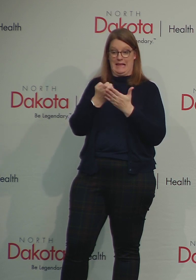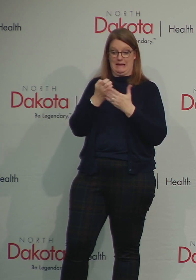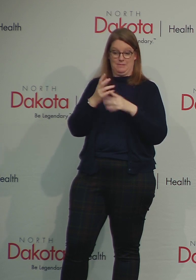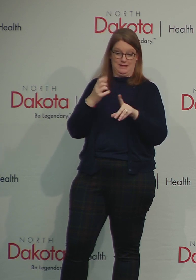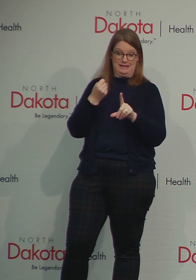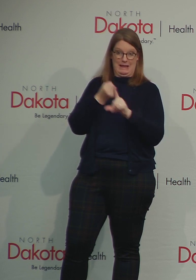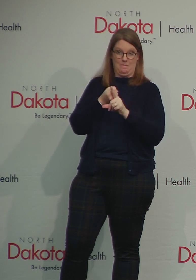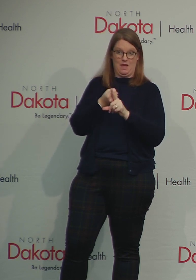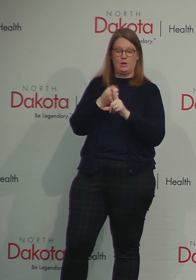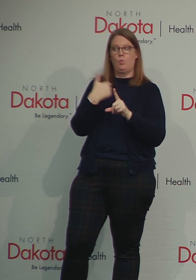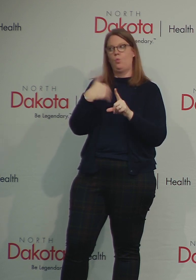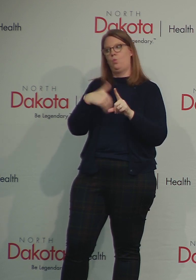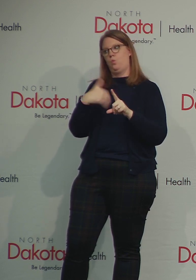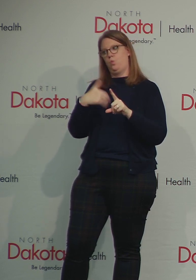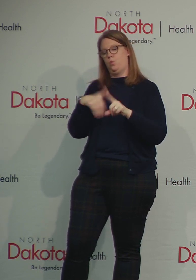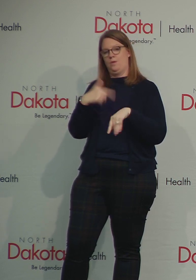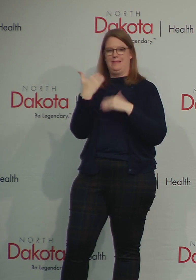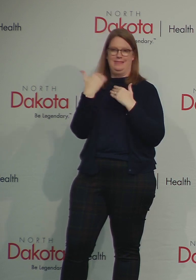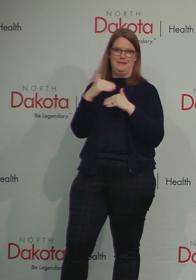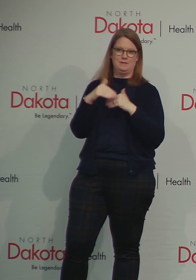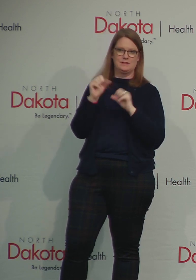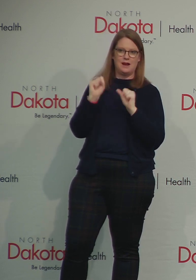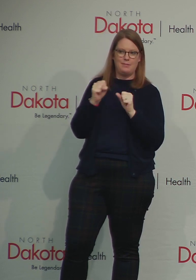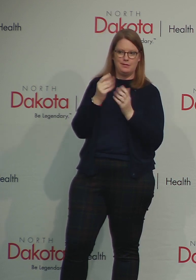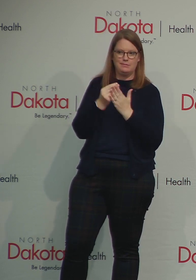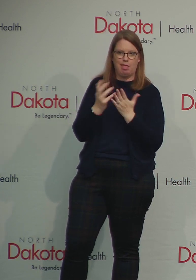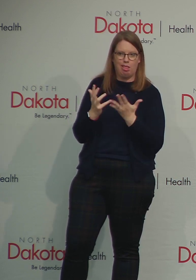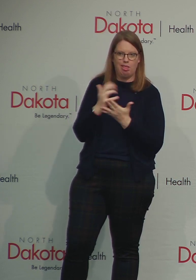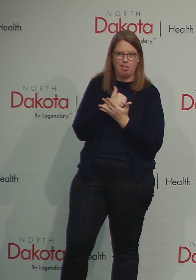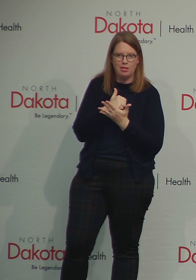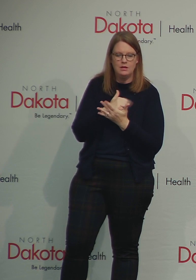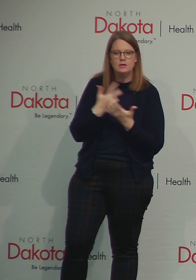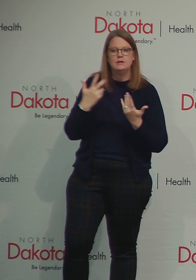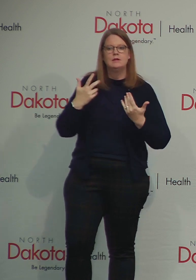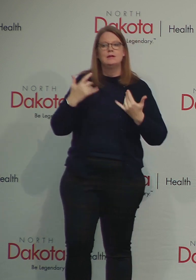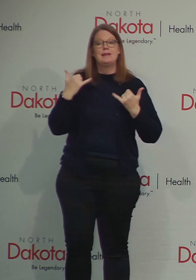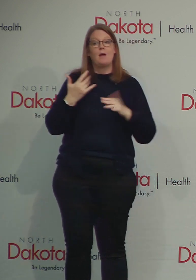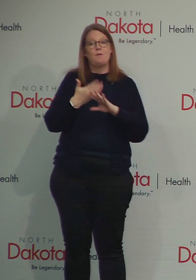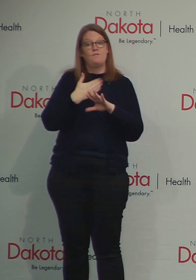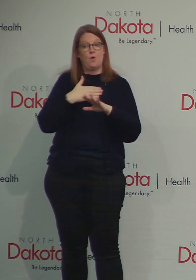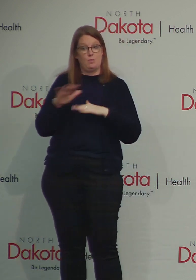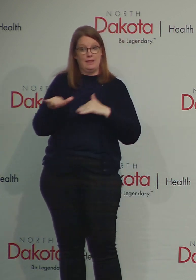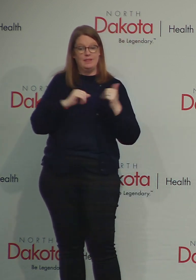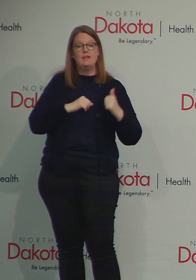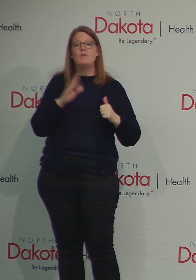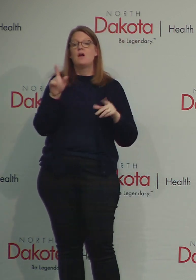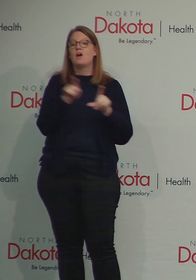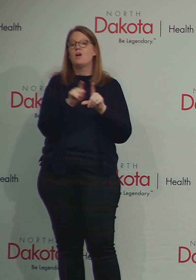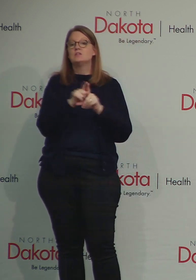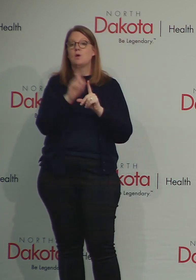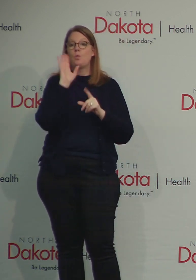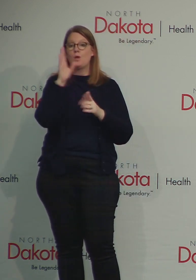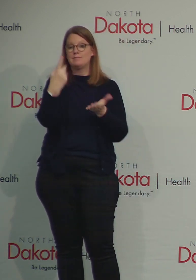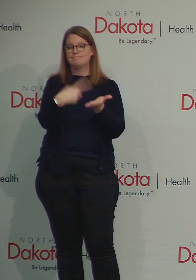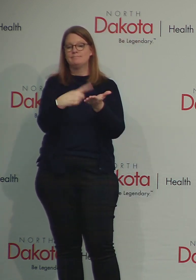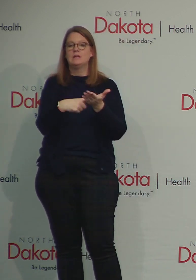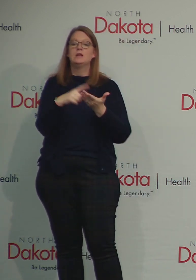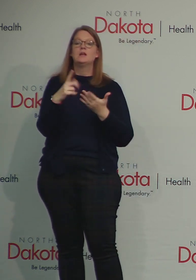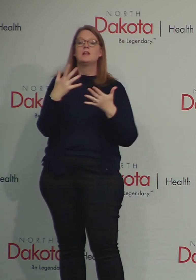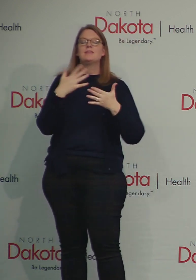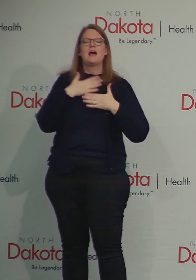hospitality industry and people's livelihood. Before we leave here today, I'm going to be giving an update on the